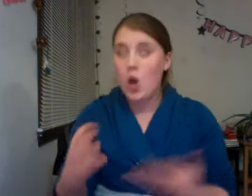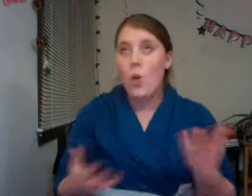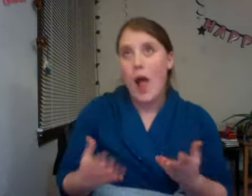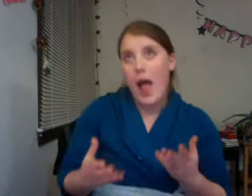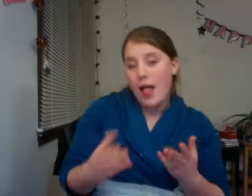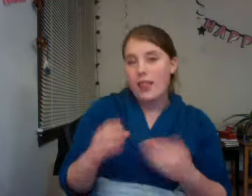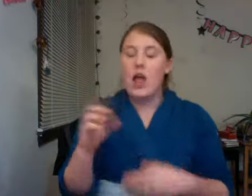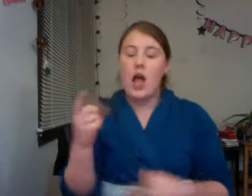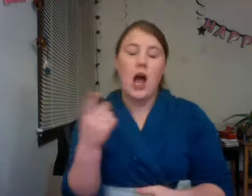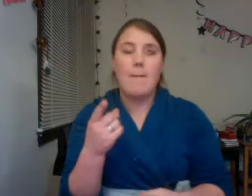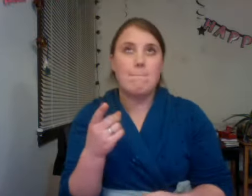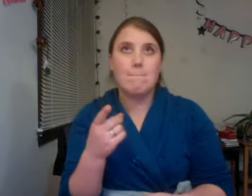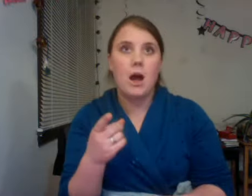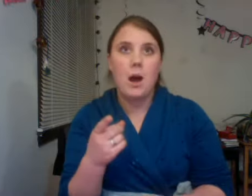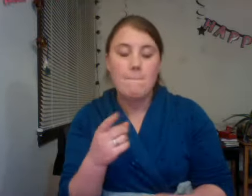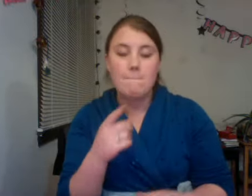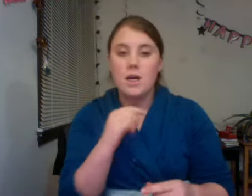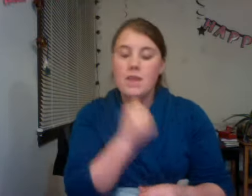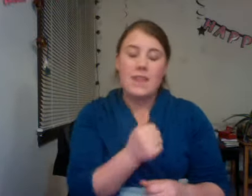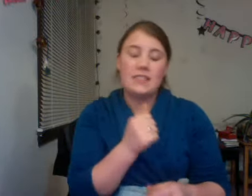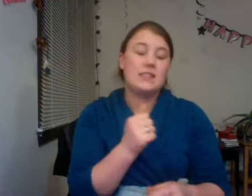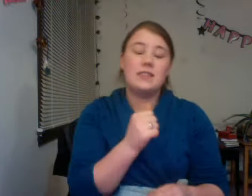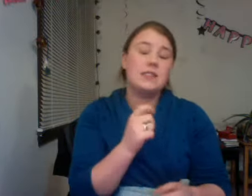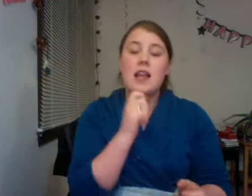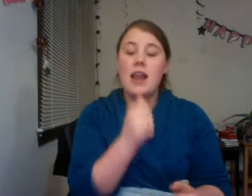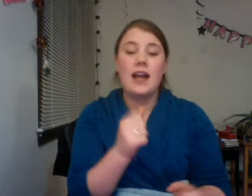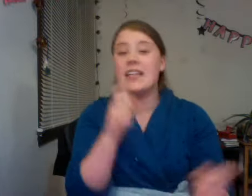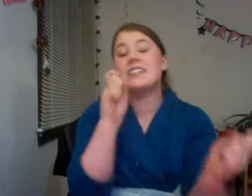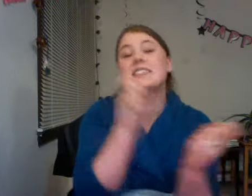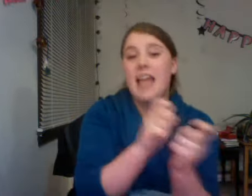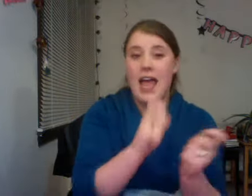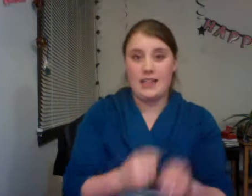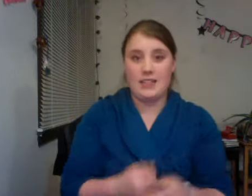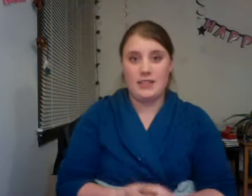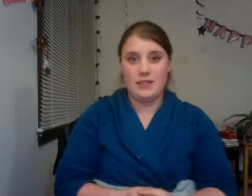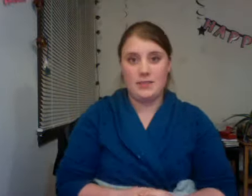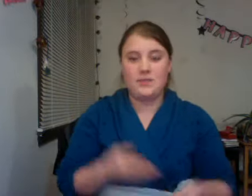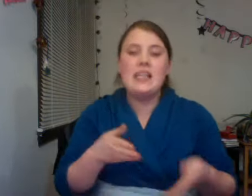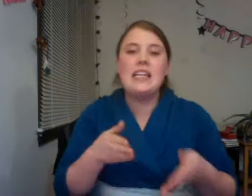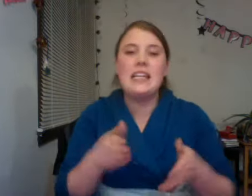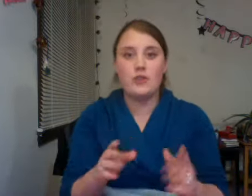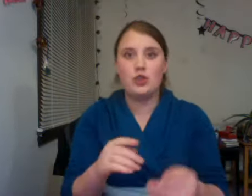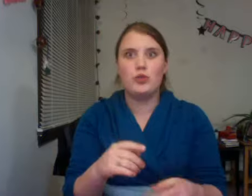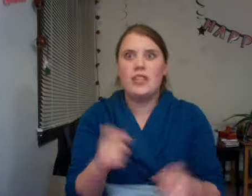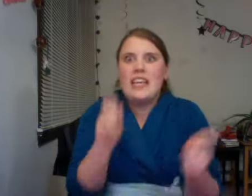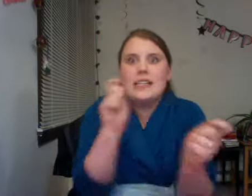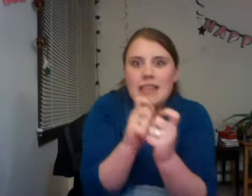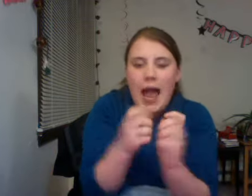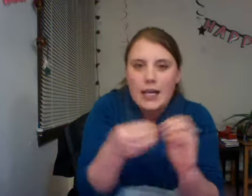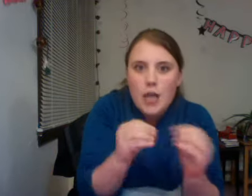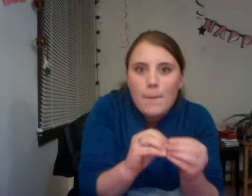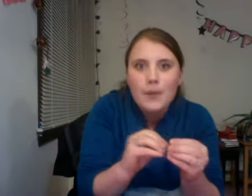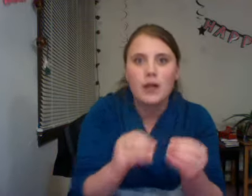actually, it was 87.3 miles. And you're like, actually, shut up. I'm just trying to tell a